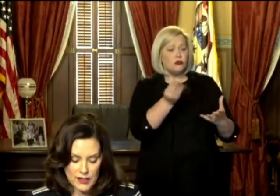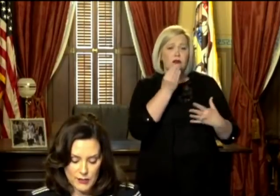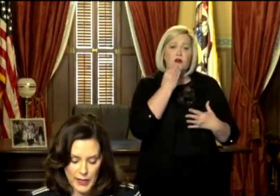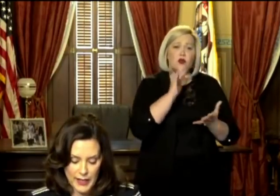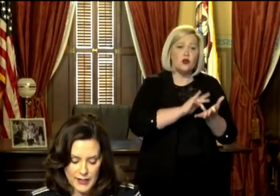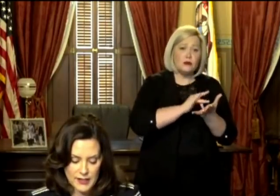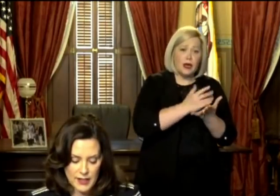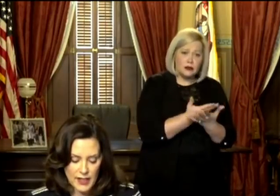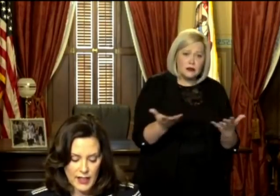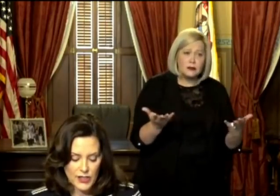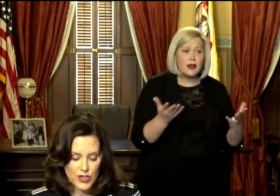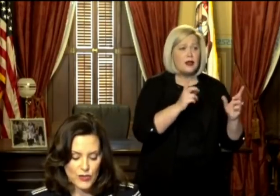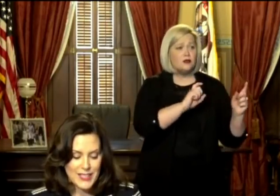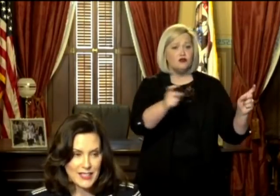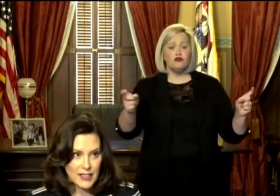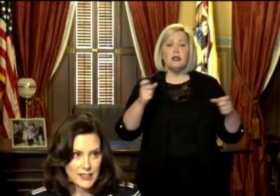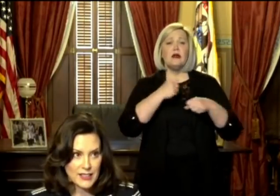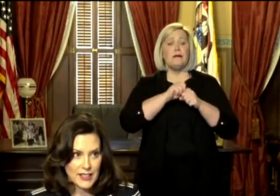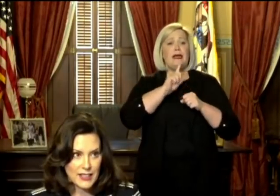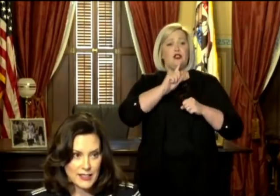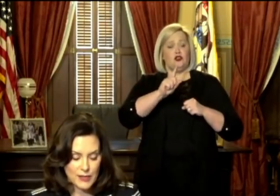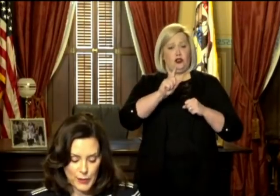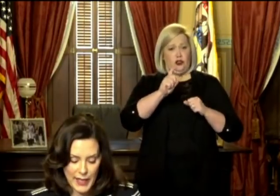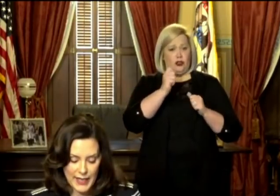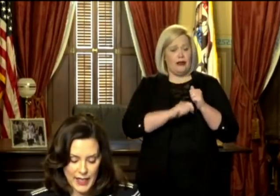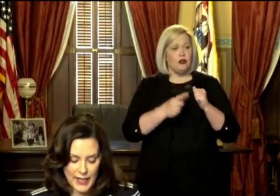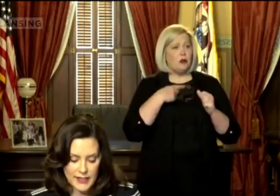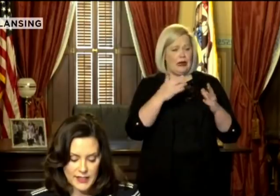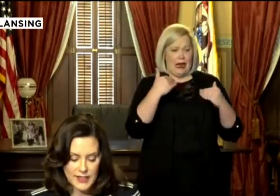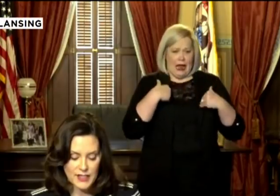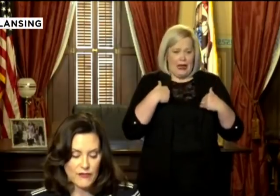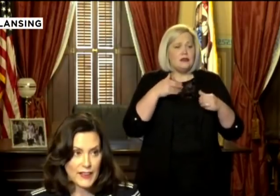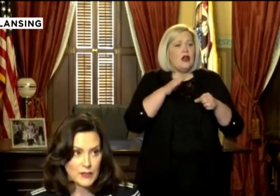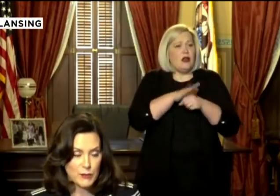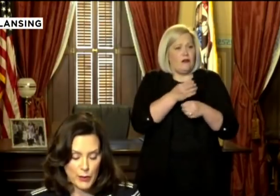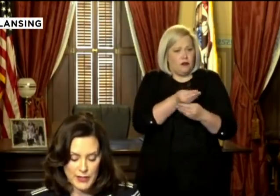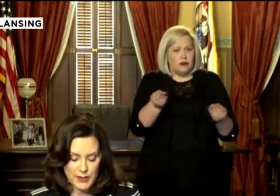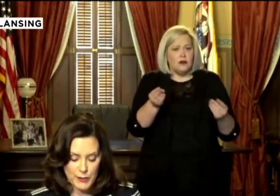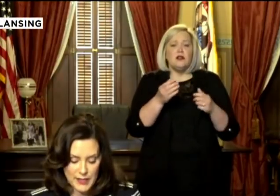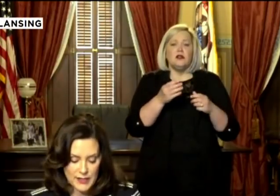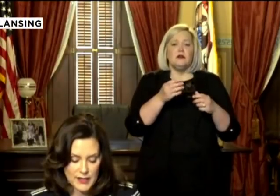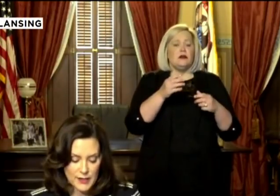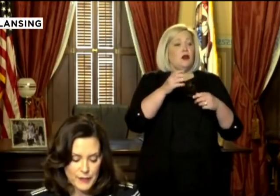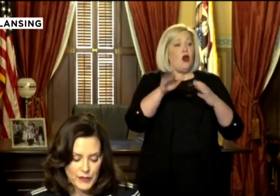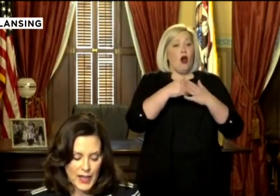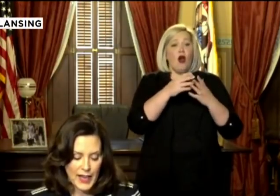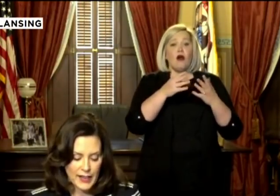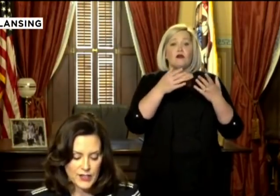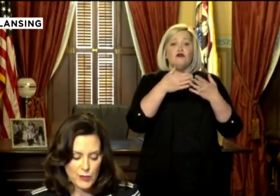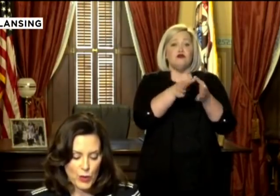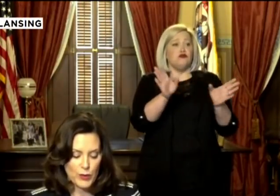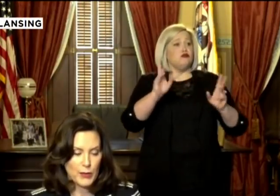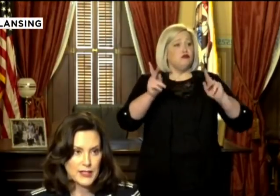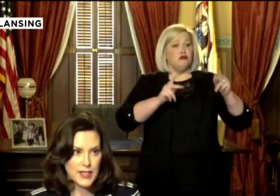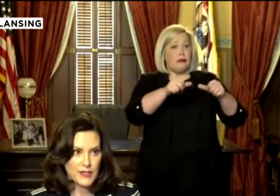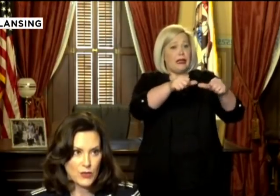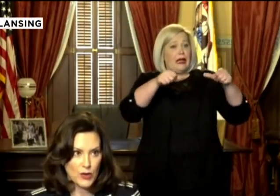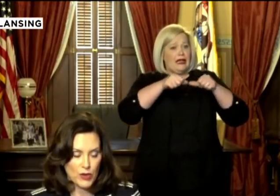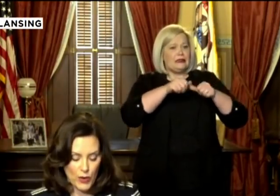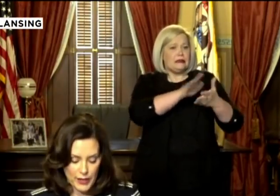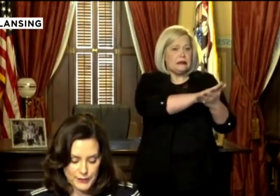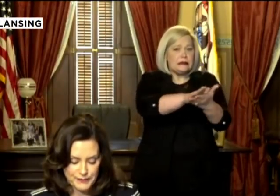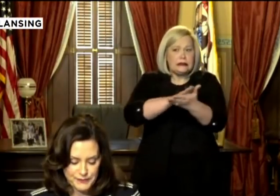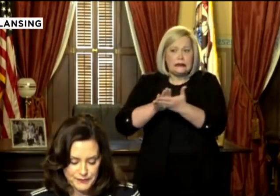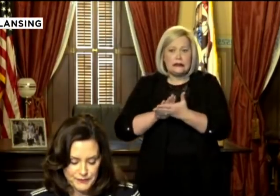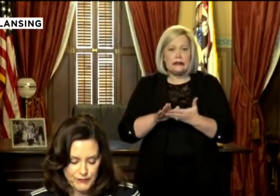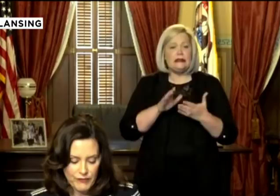and medical supplies, ensure resiliency in supply lines, disinfect public spaces, and support public safety